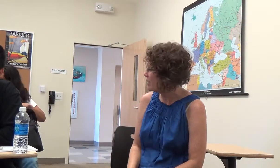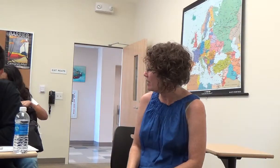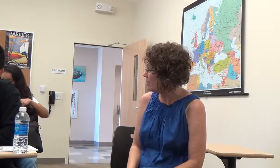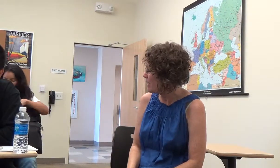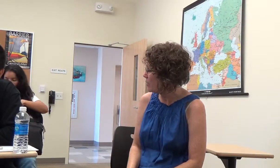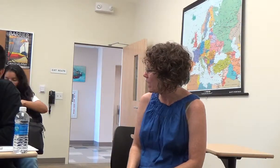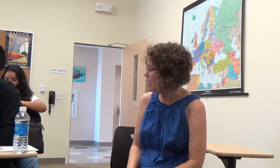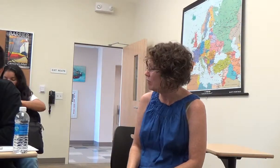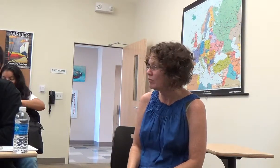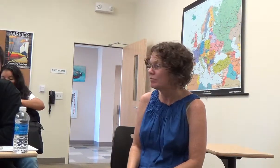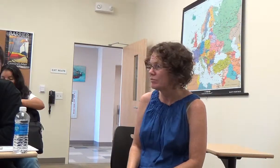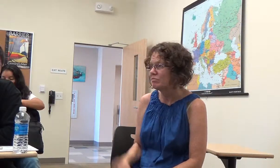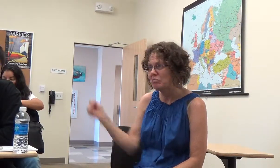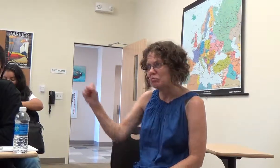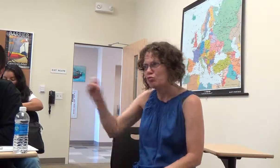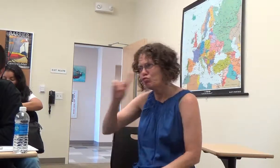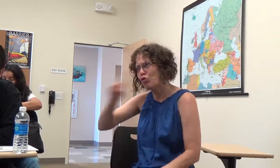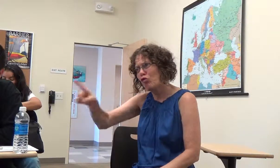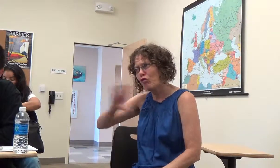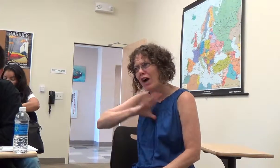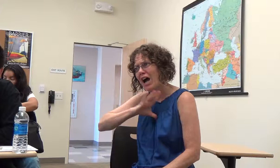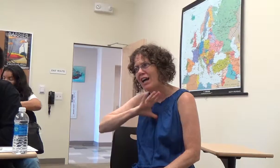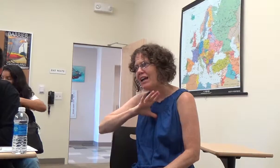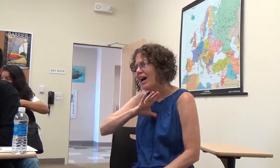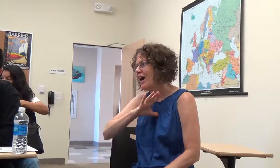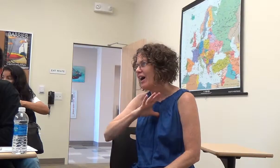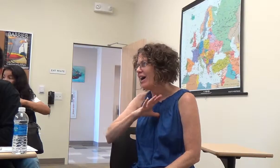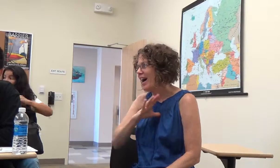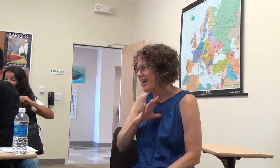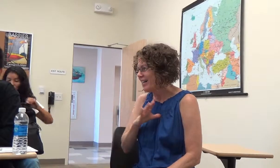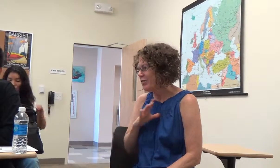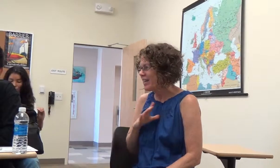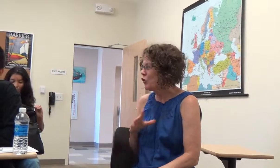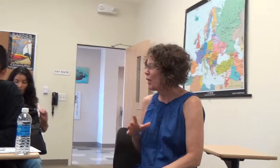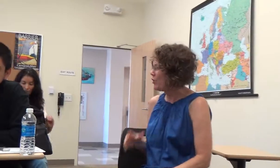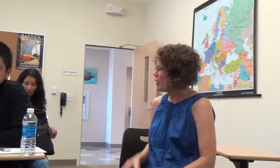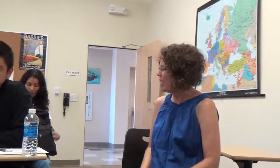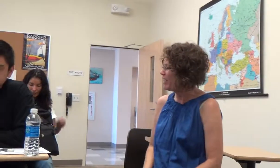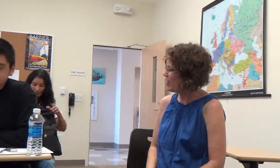Is that okay? Cool. Great. So why don't you guys exchange Can it? you write your email? There we go.